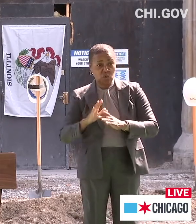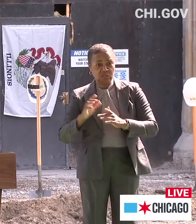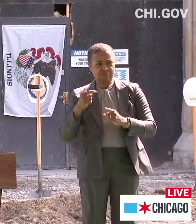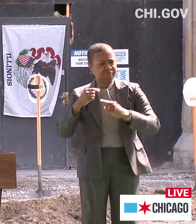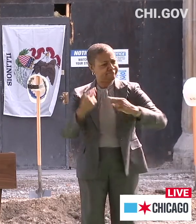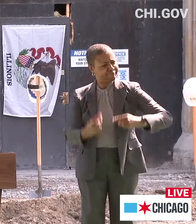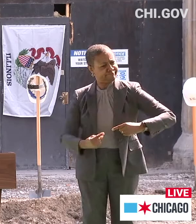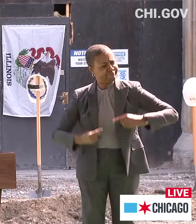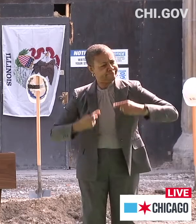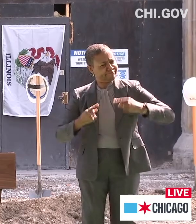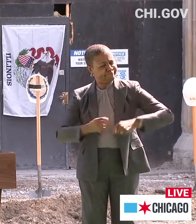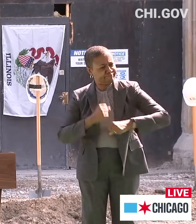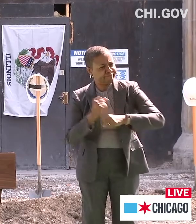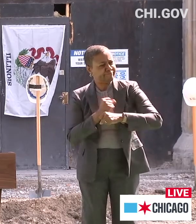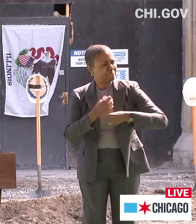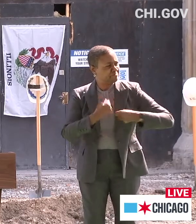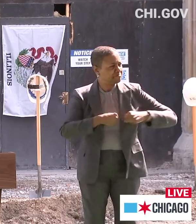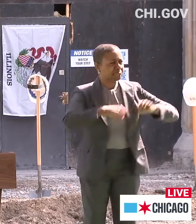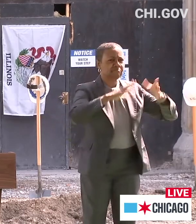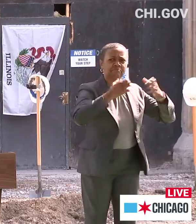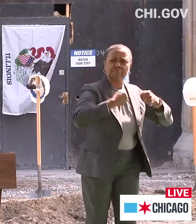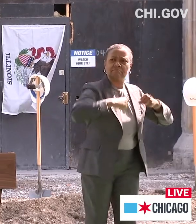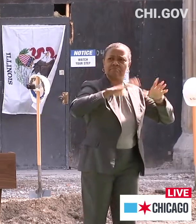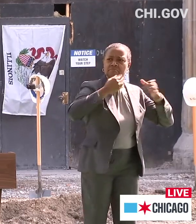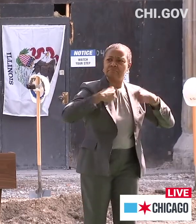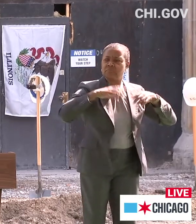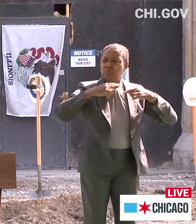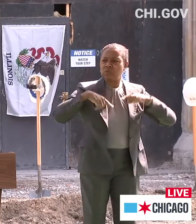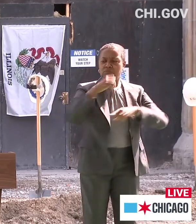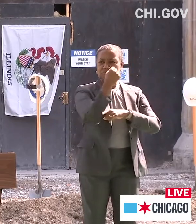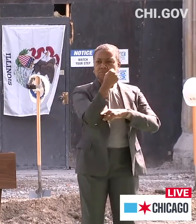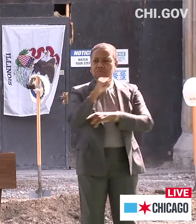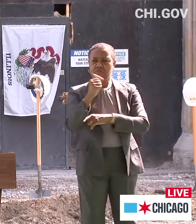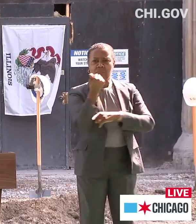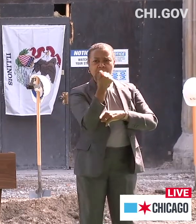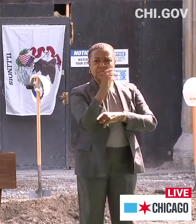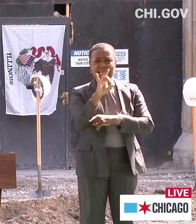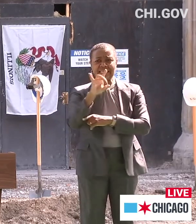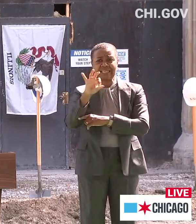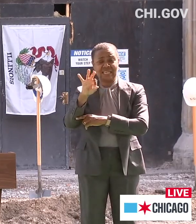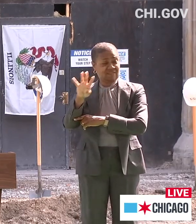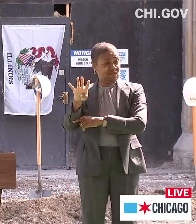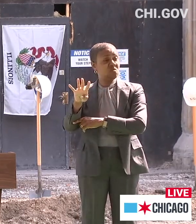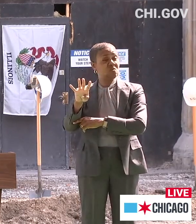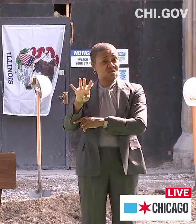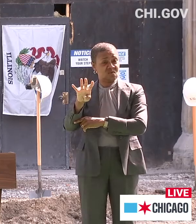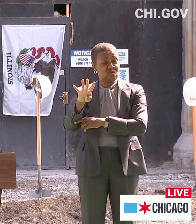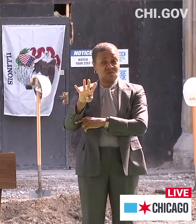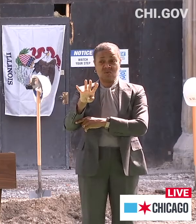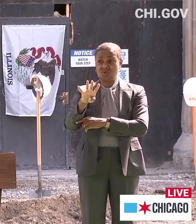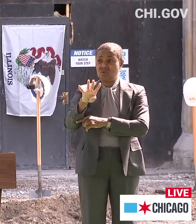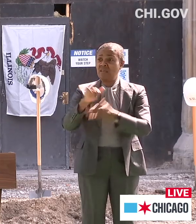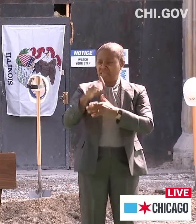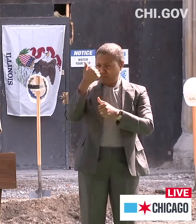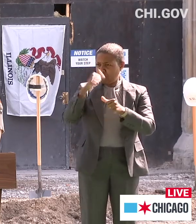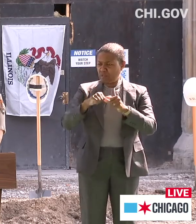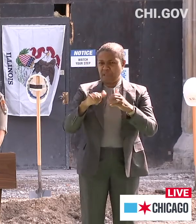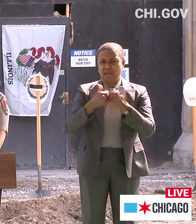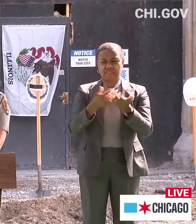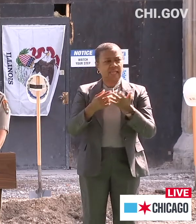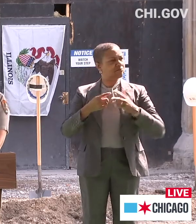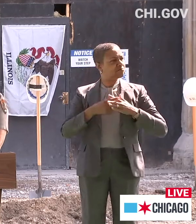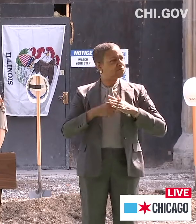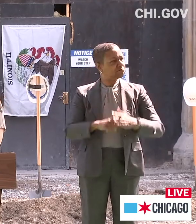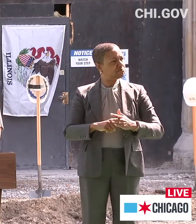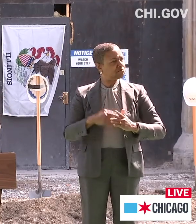fought, struggled, and made sacrifices during the Great Strike of 1894. So we want to remember them today and how they paved the